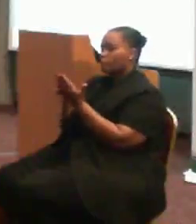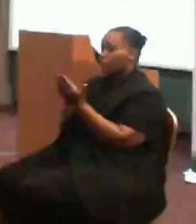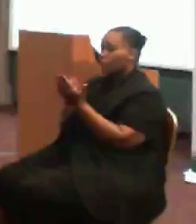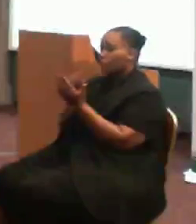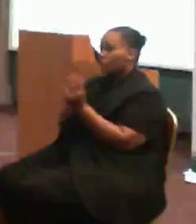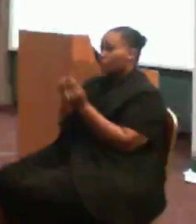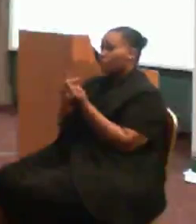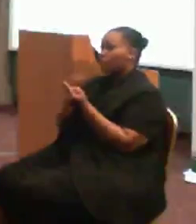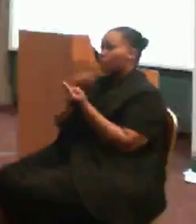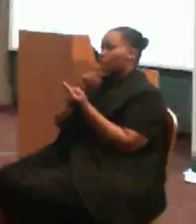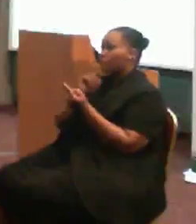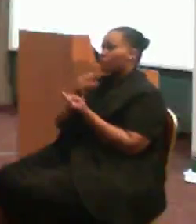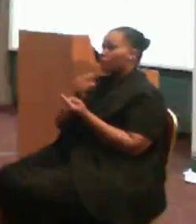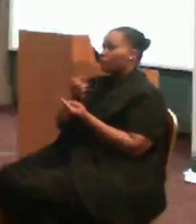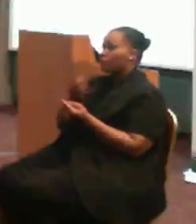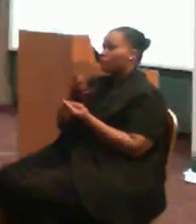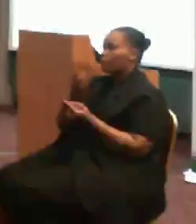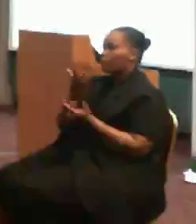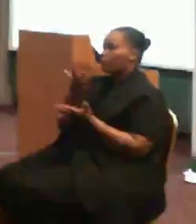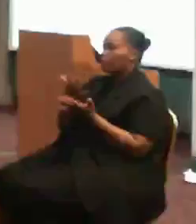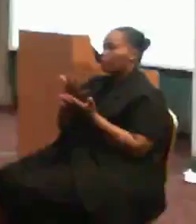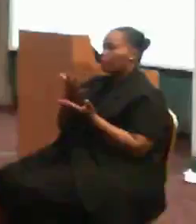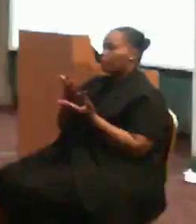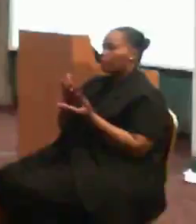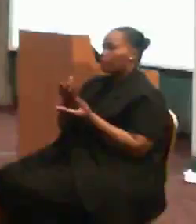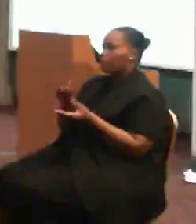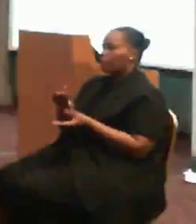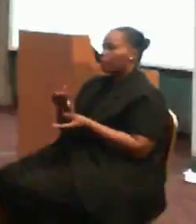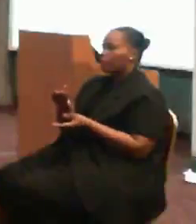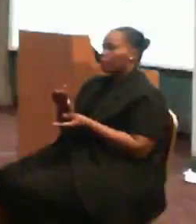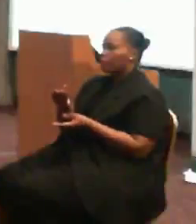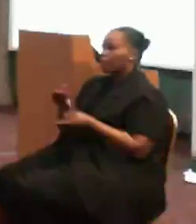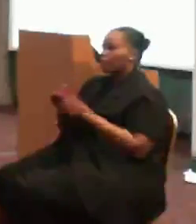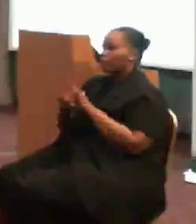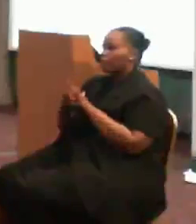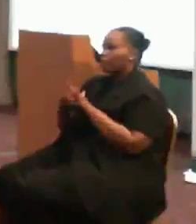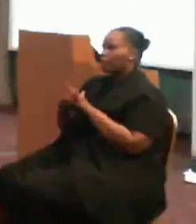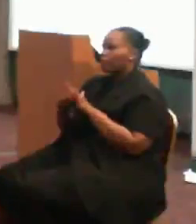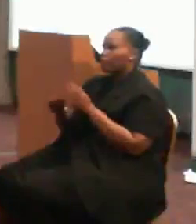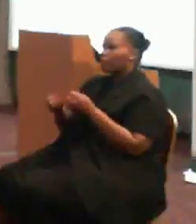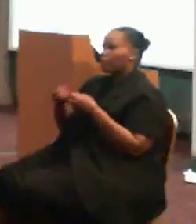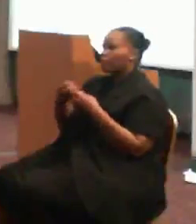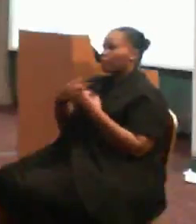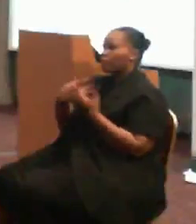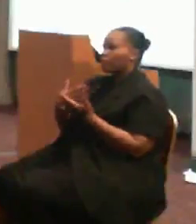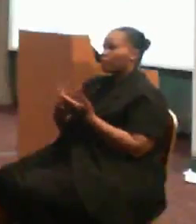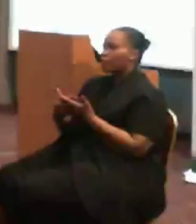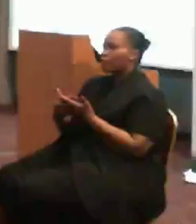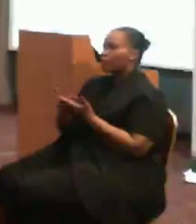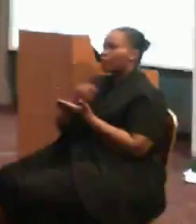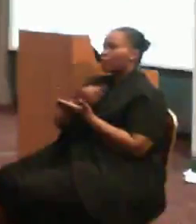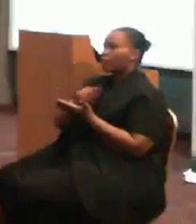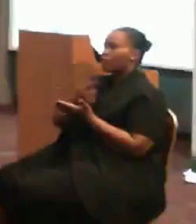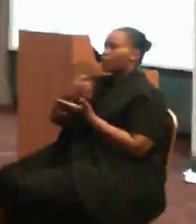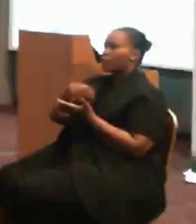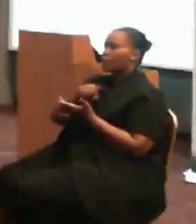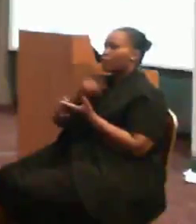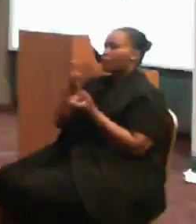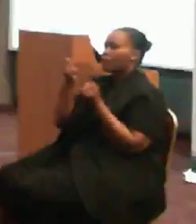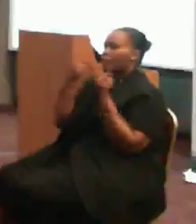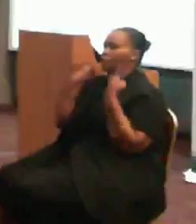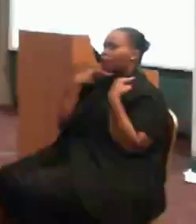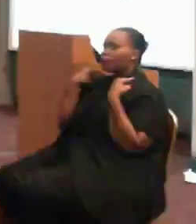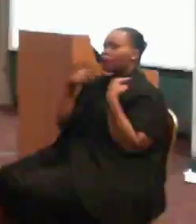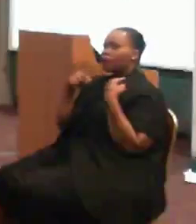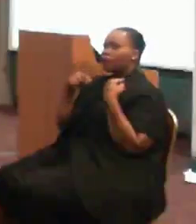Can we just see a copy of it? Because it just doesn't make sense that any financial institution should be doing that.